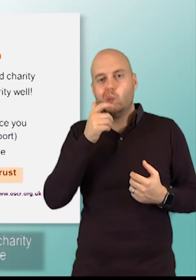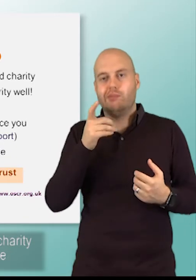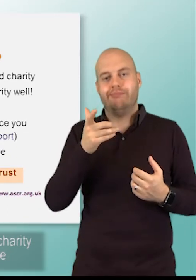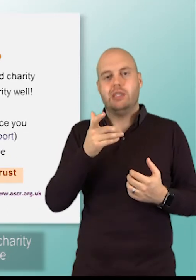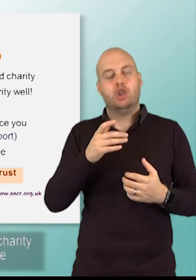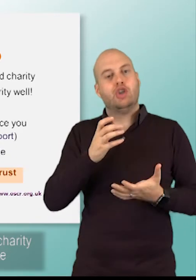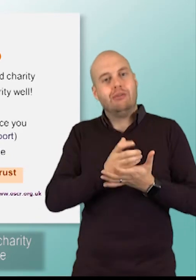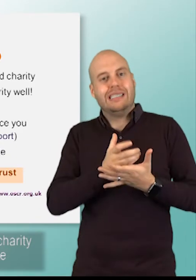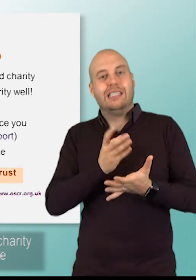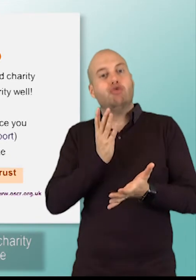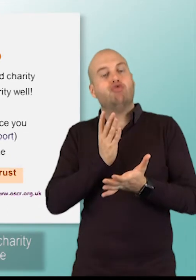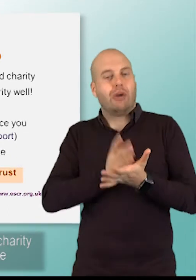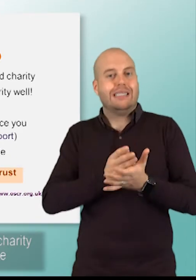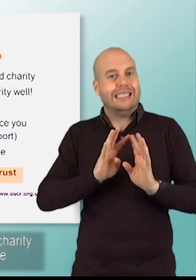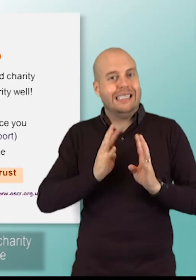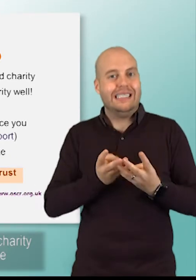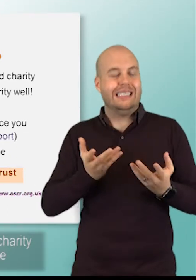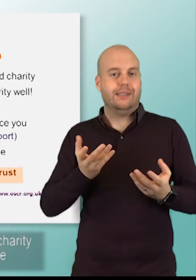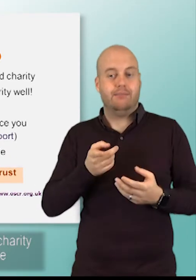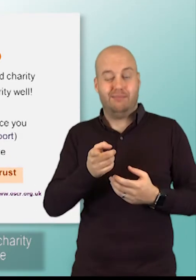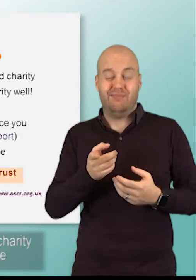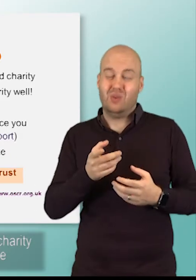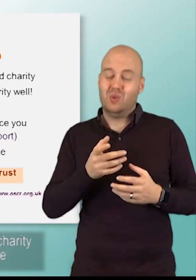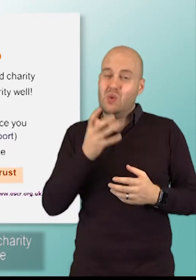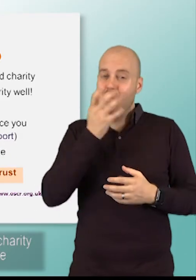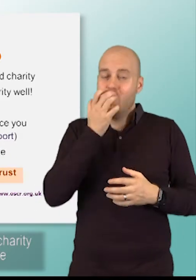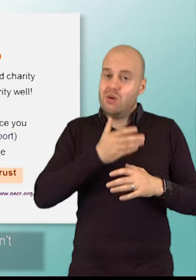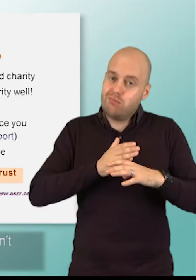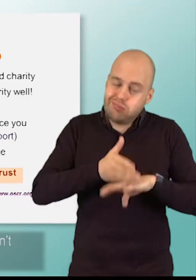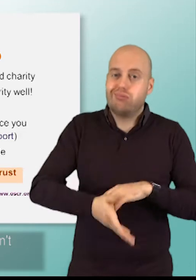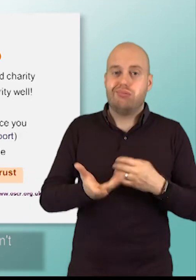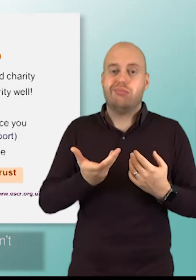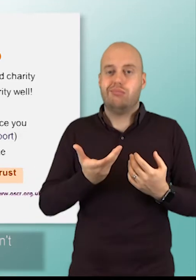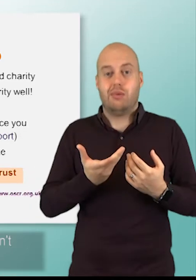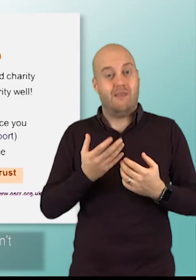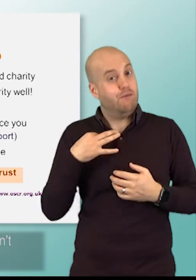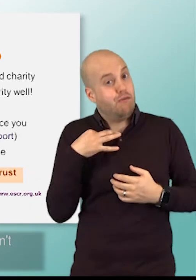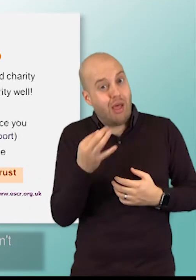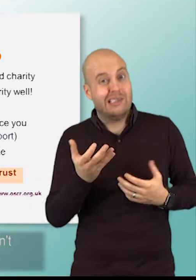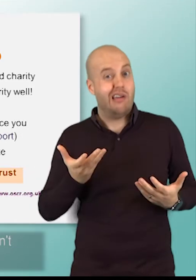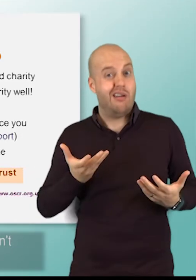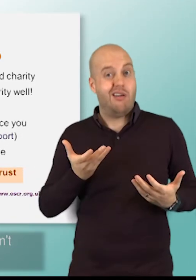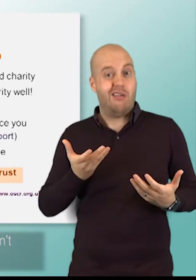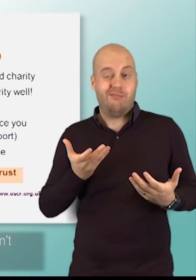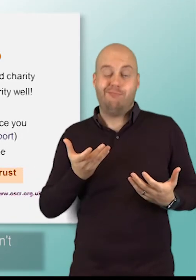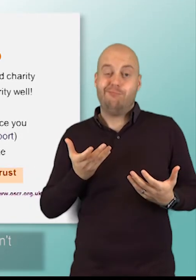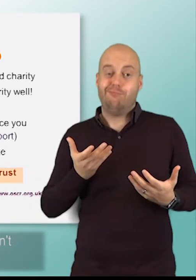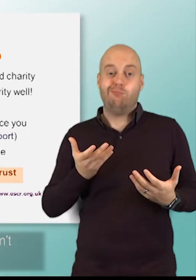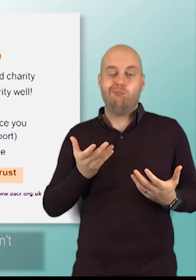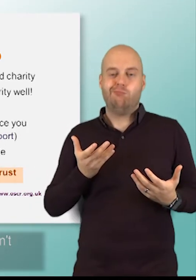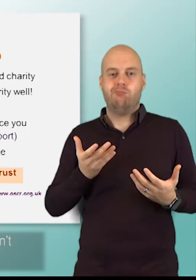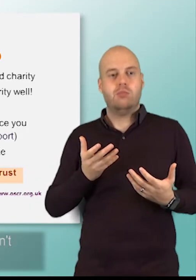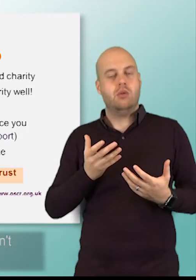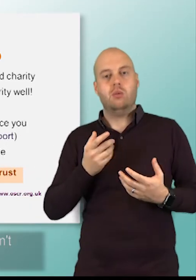a huge kind of volunteer labour force that keeps charities running. And